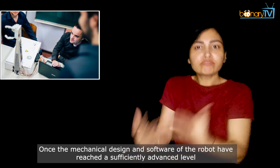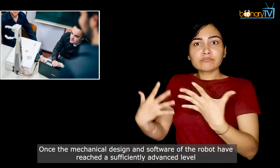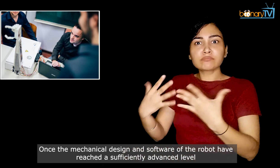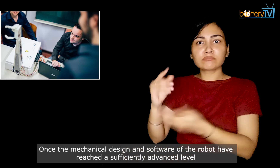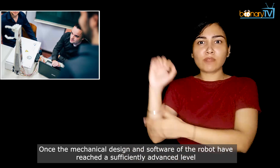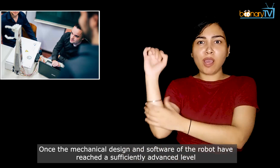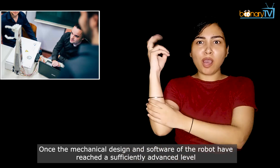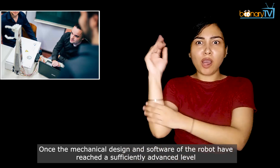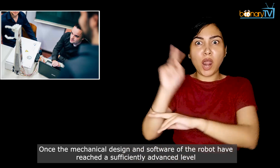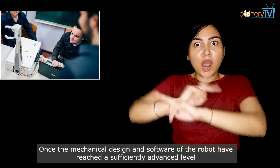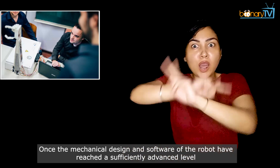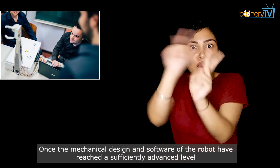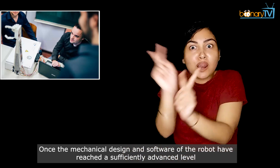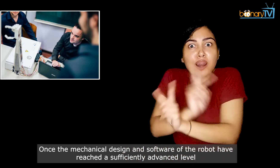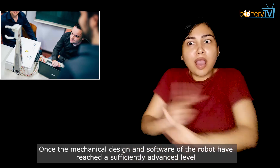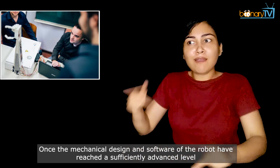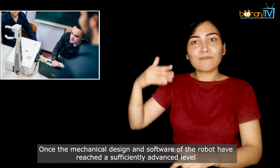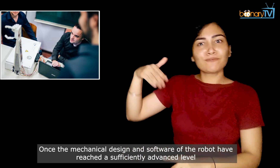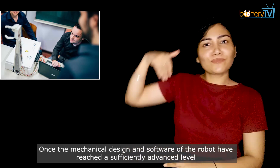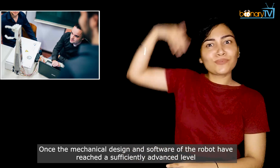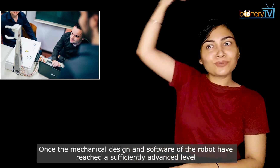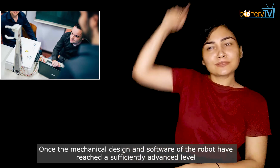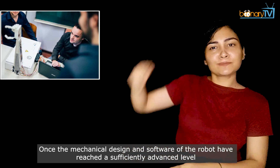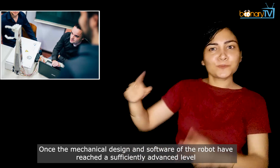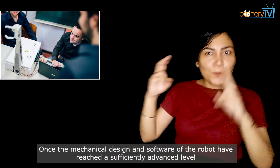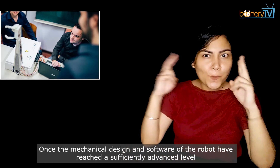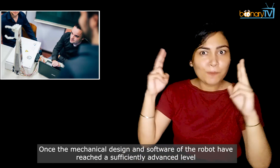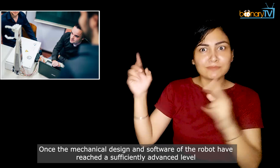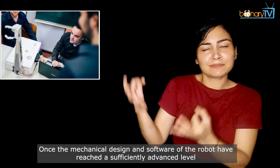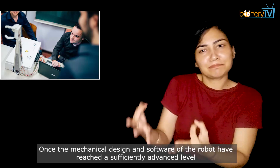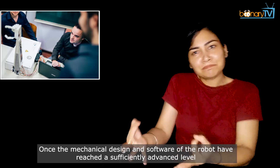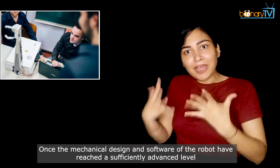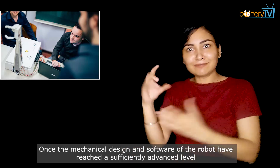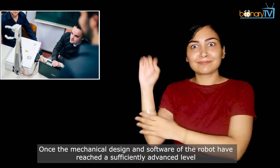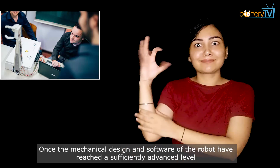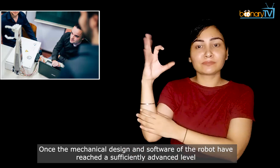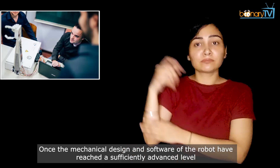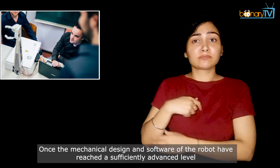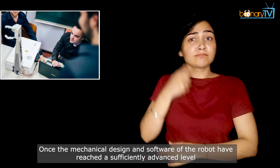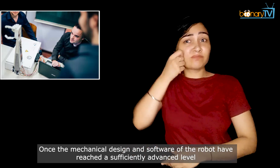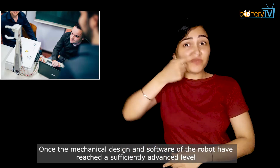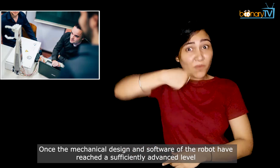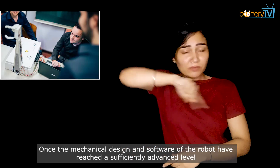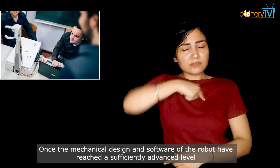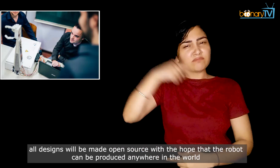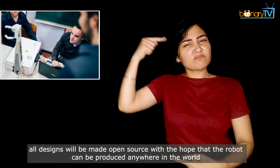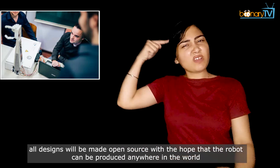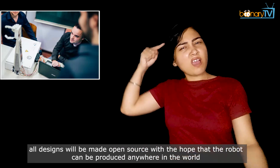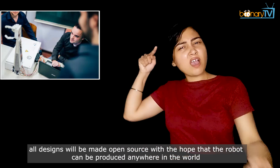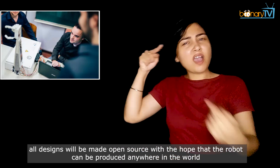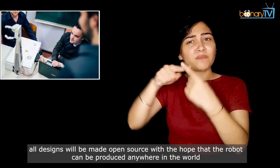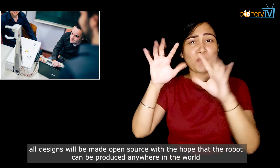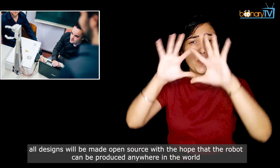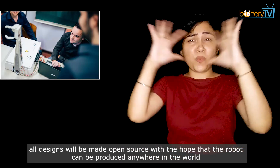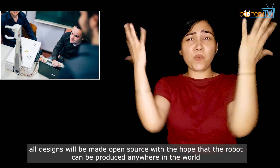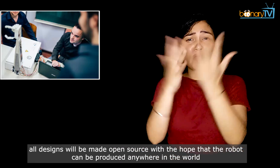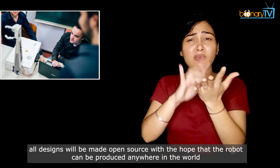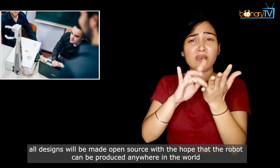Once the mechanical design and software of the robot have reached a sufficiently advanced level, all designs will be made open